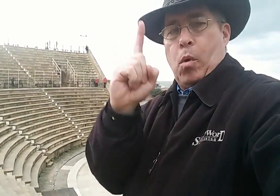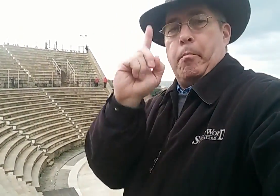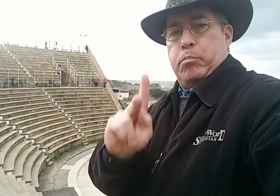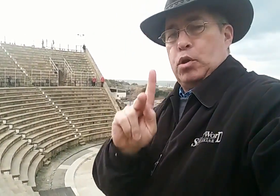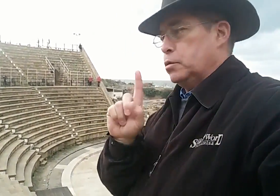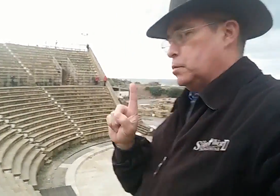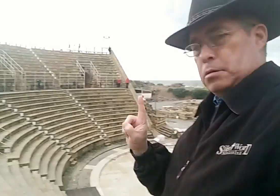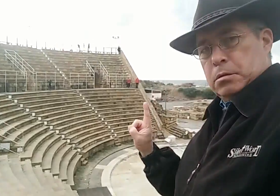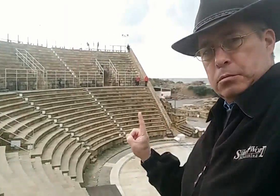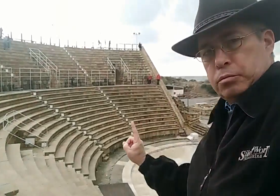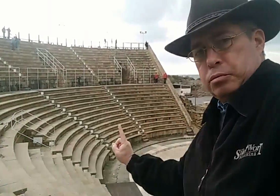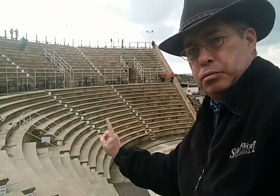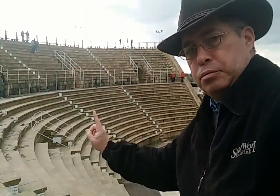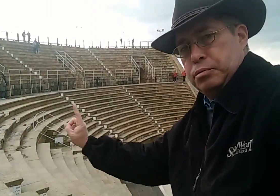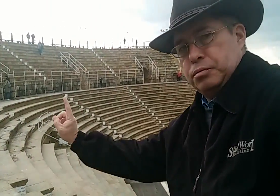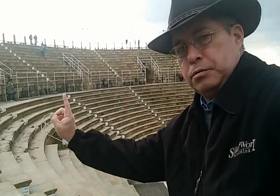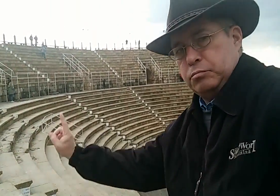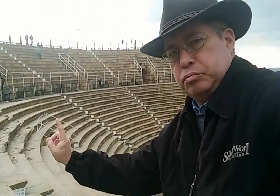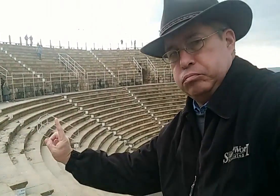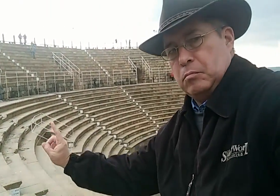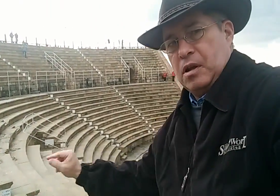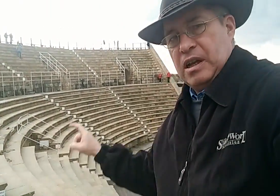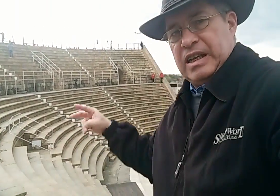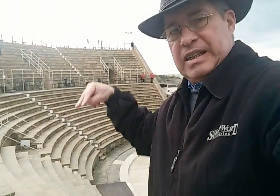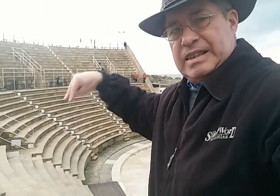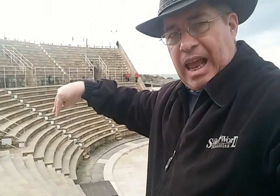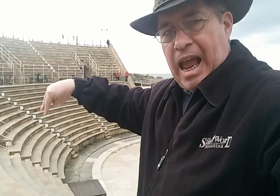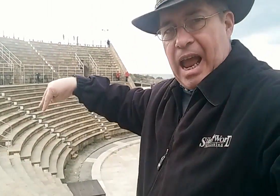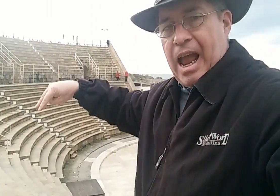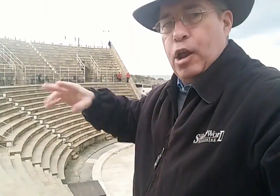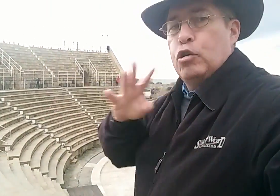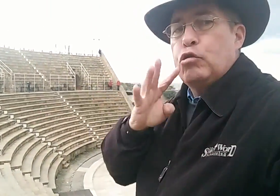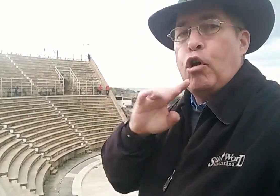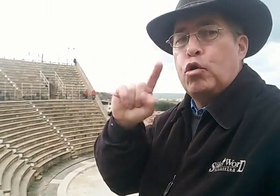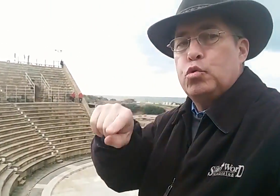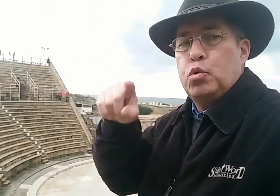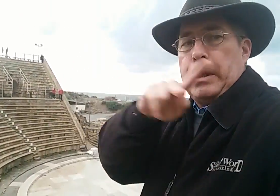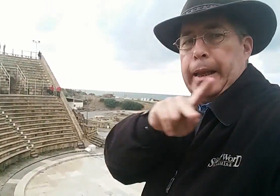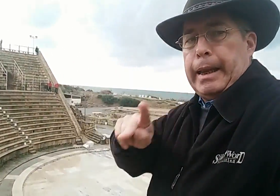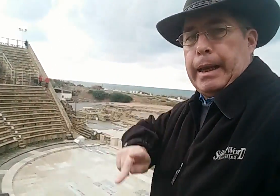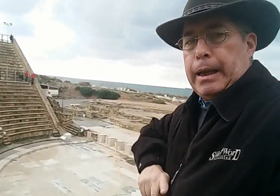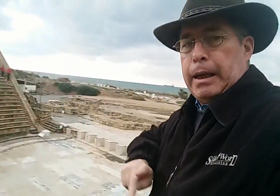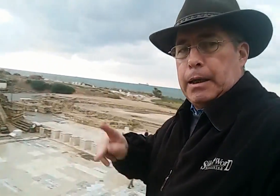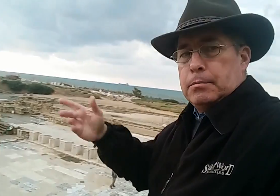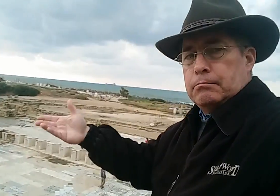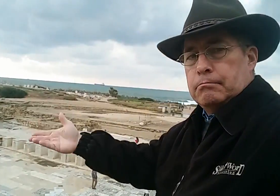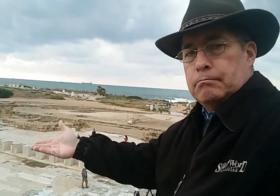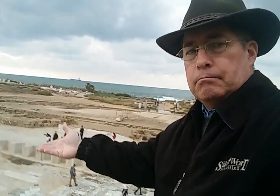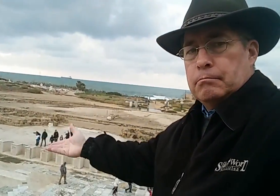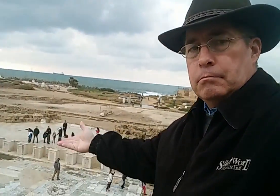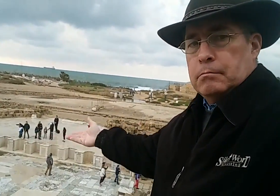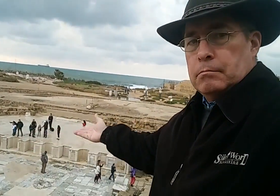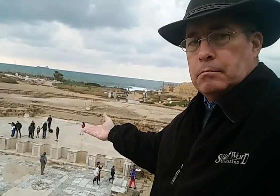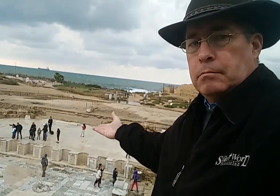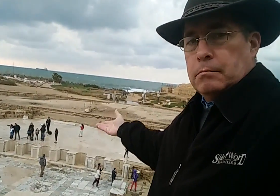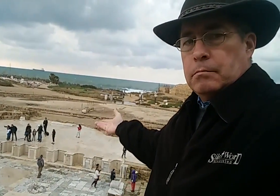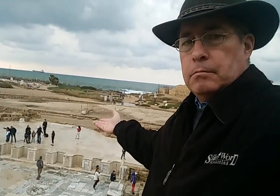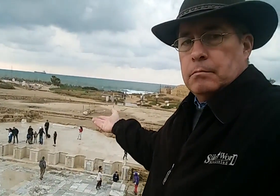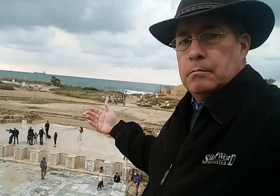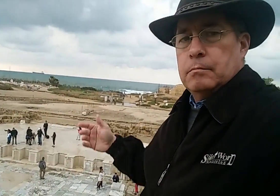can't see it really well. So a person could come up here and speak to the king down here in this area.